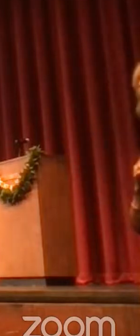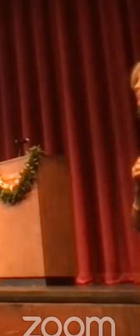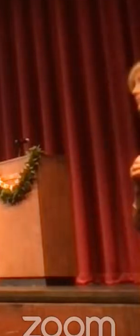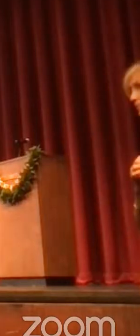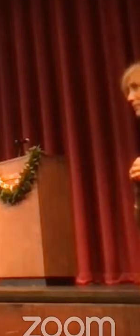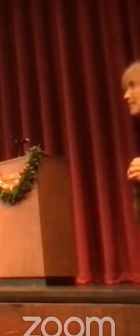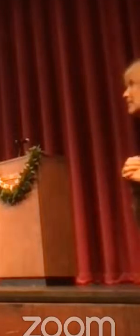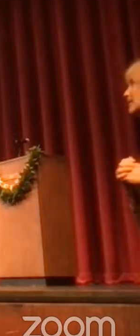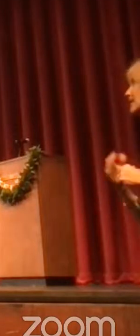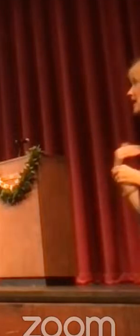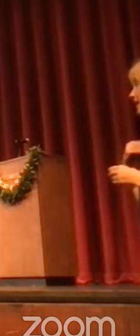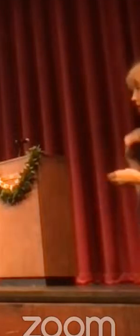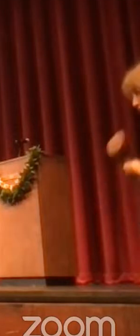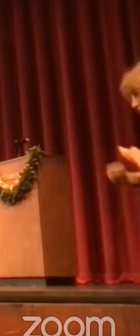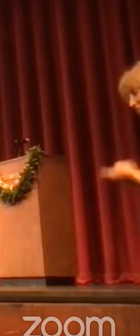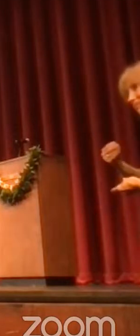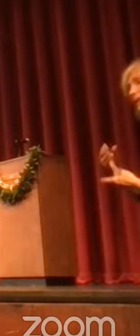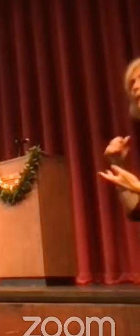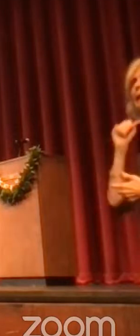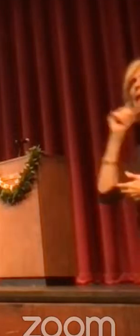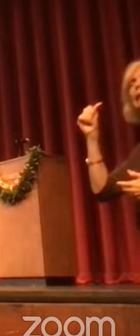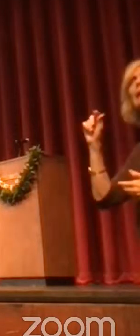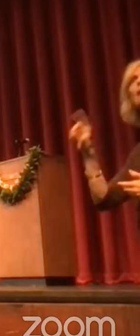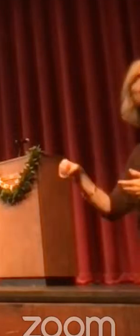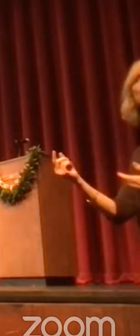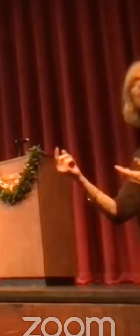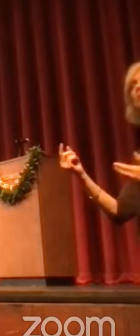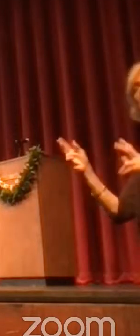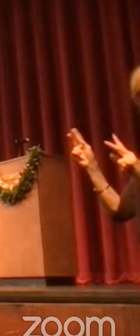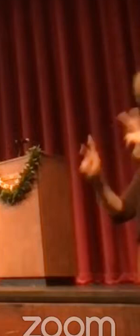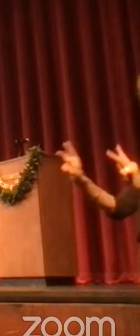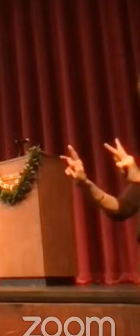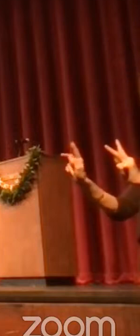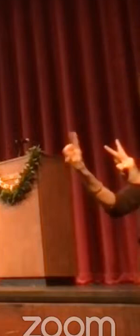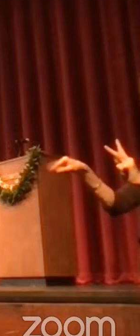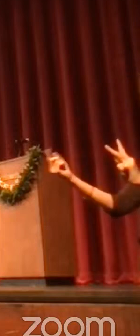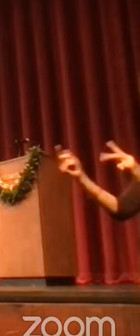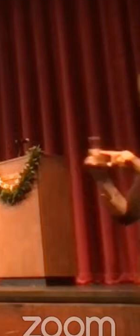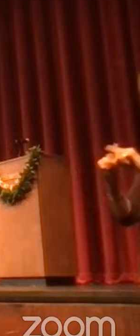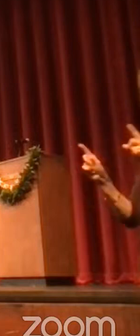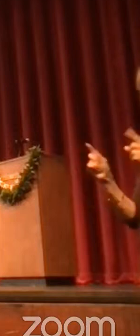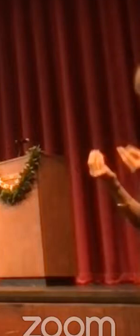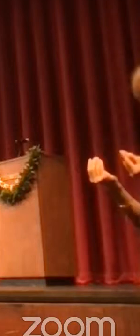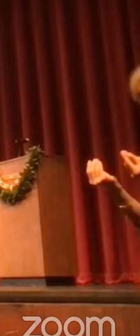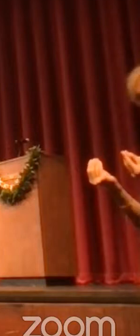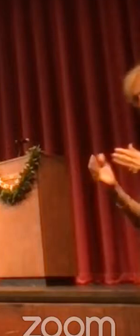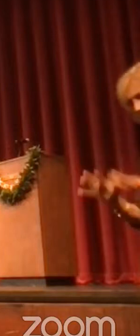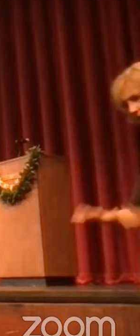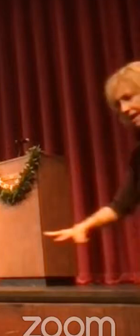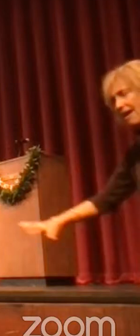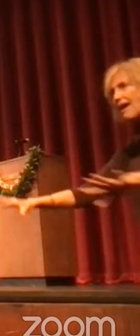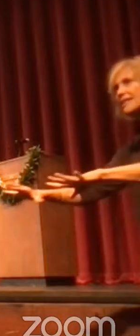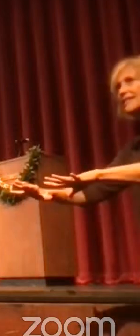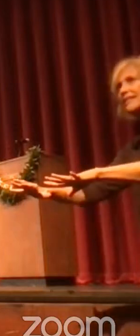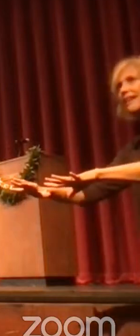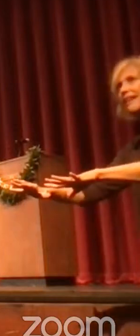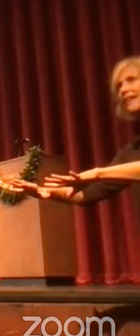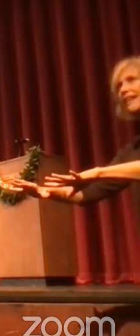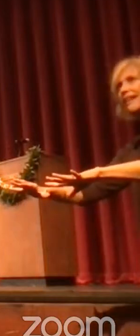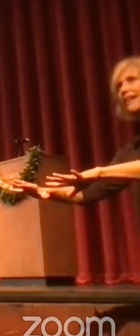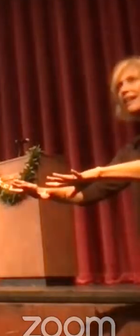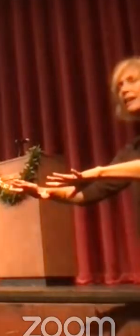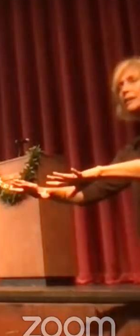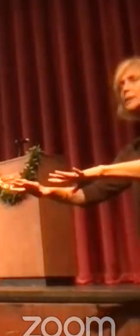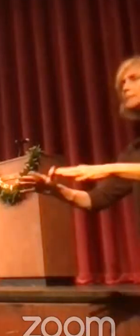whakapapa or genealogy is not just to people, right? It's to our aina, right?